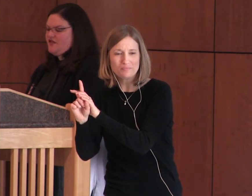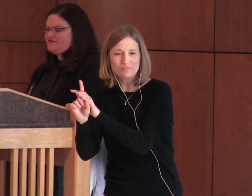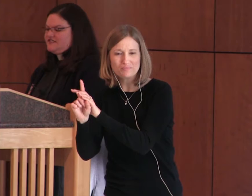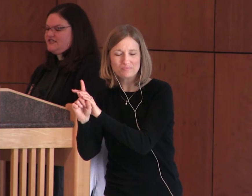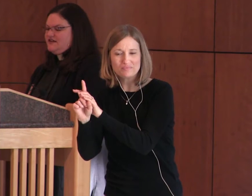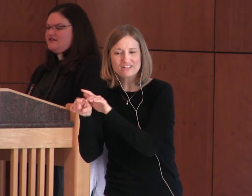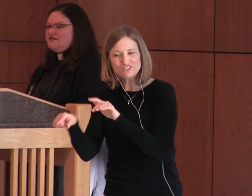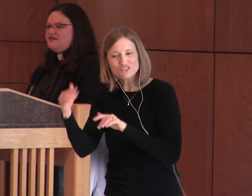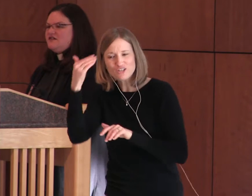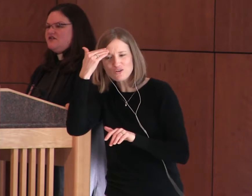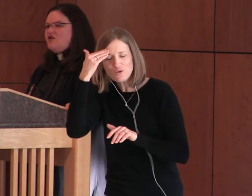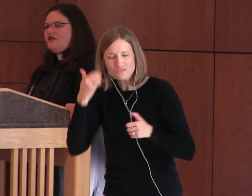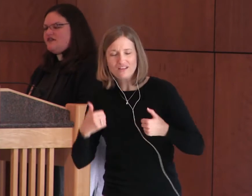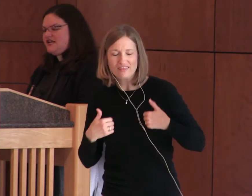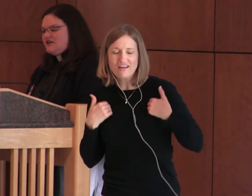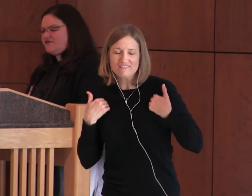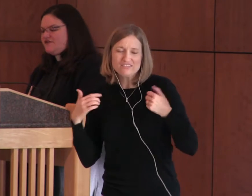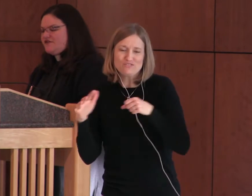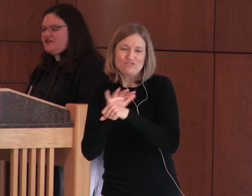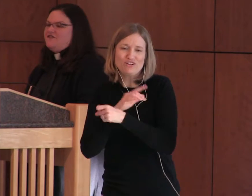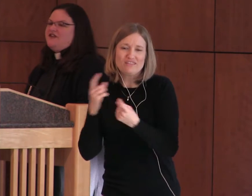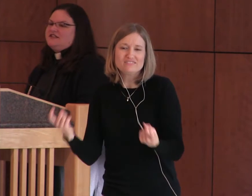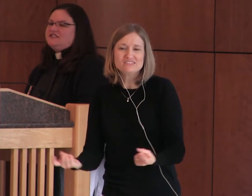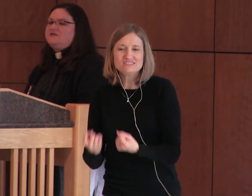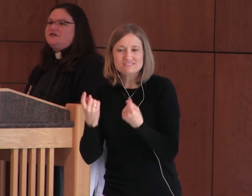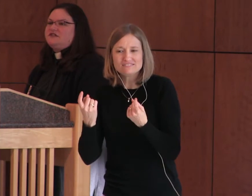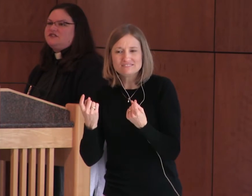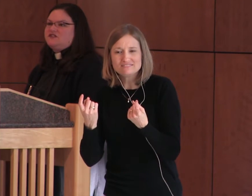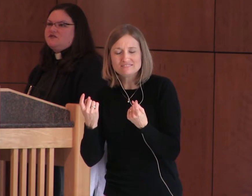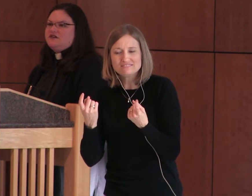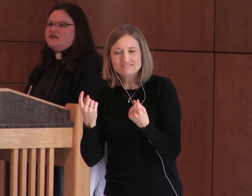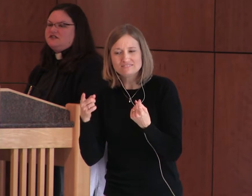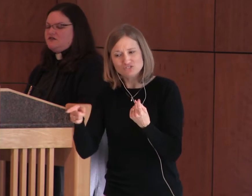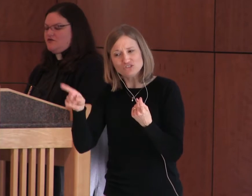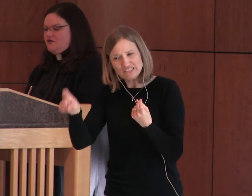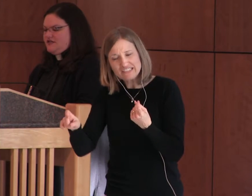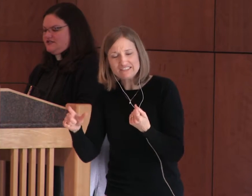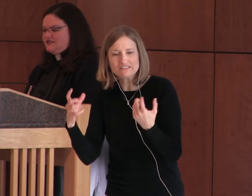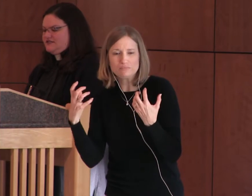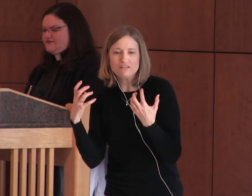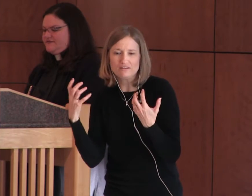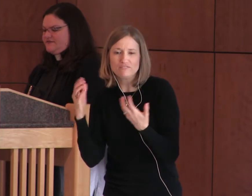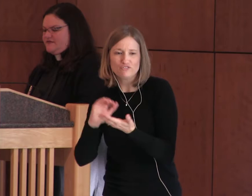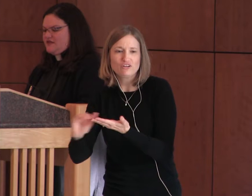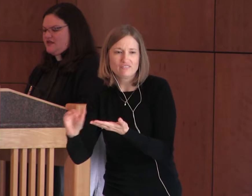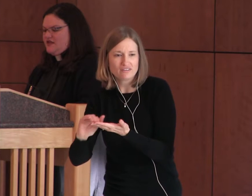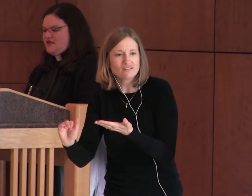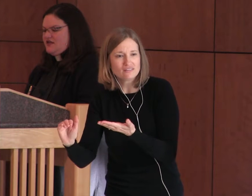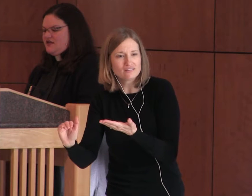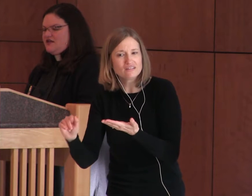is full of sin, knowing the need for forgiveness to be restored to wholeness.